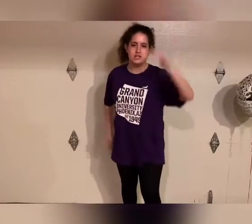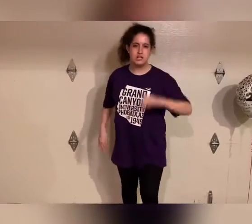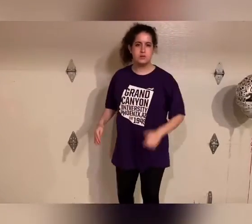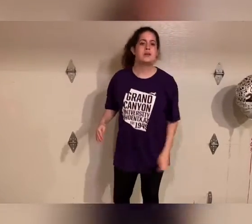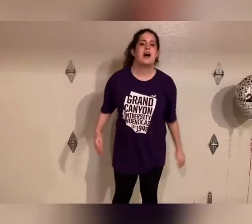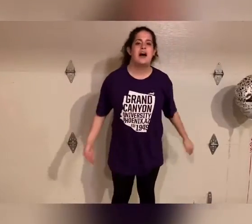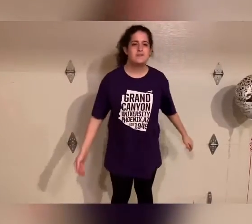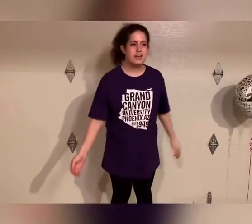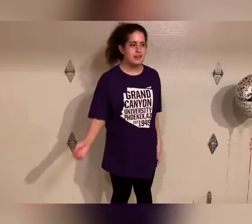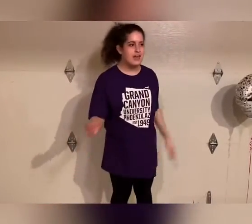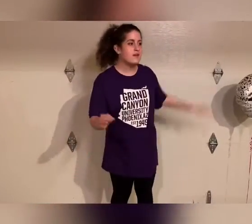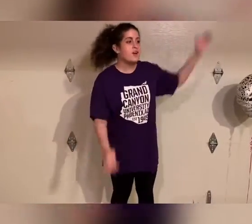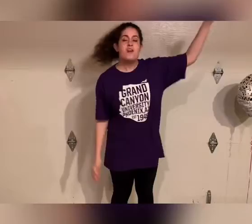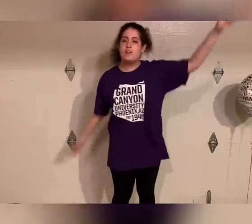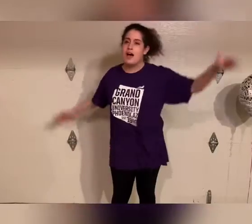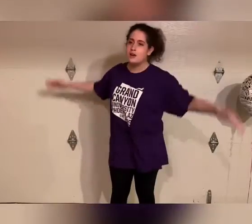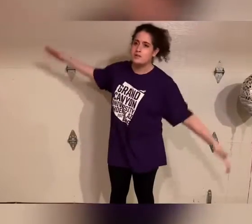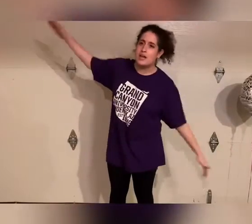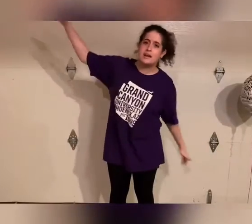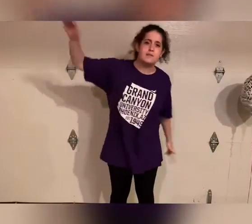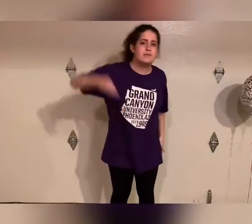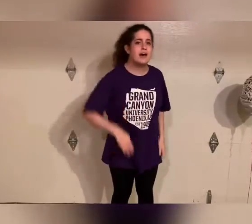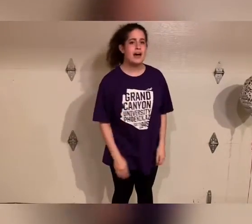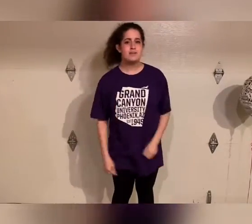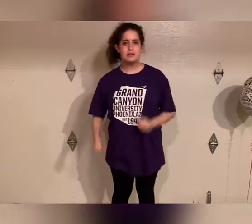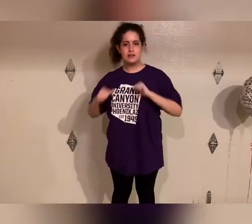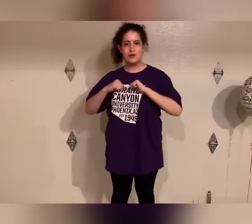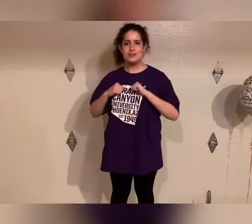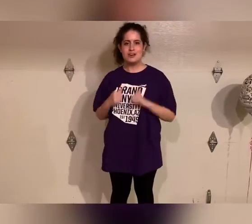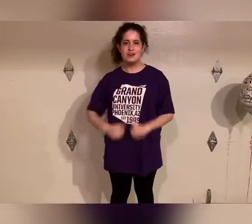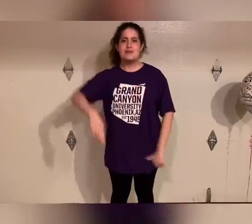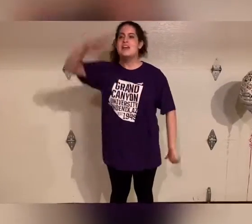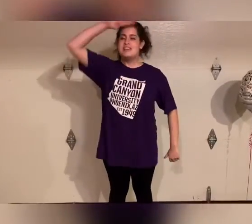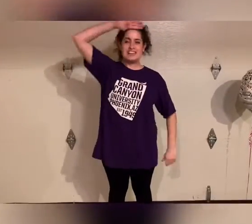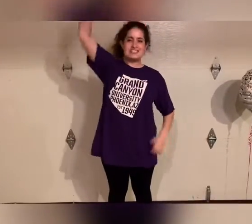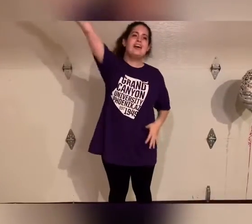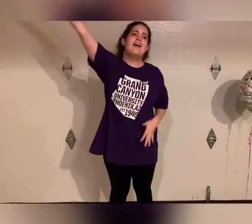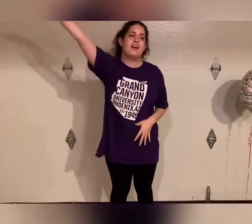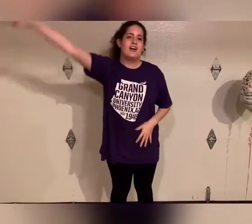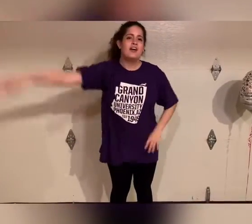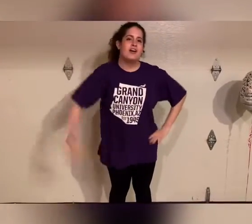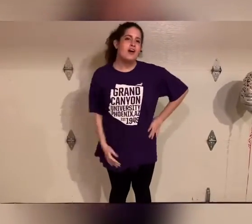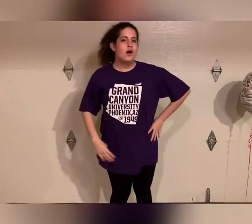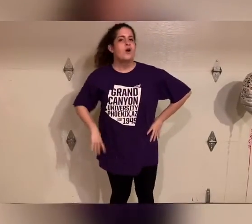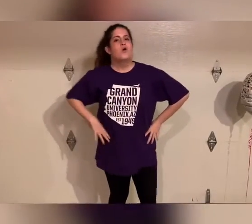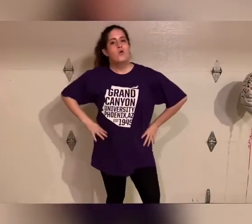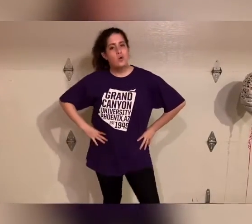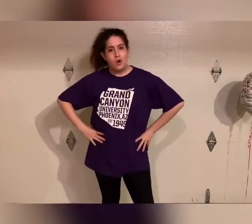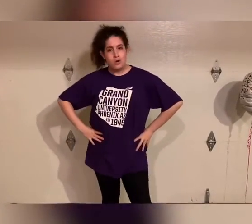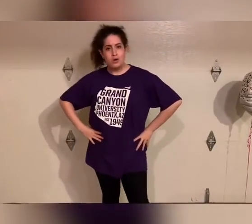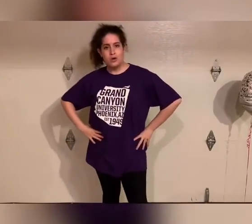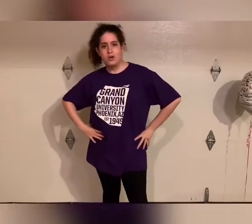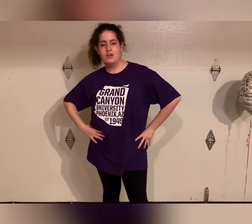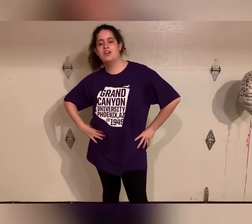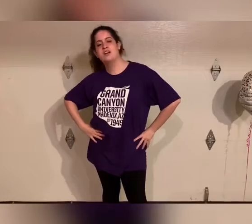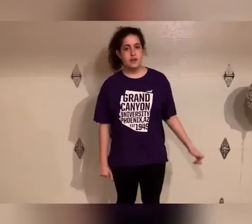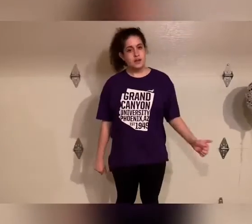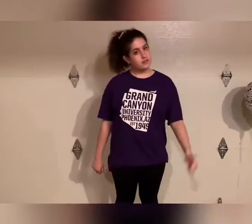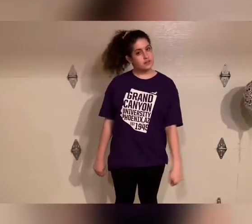artillery. I may never fly over the enemy, but I'm in the Lord's army. Yes, sir! Woo! Good